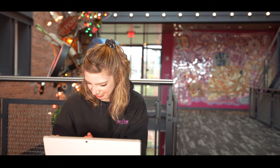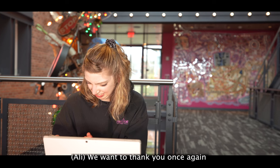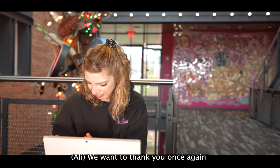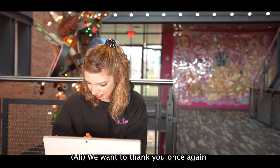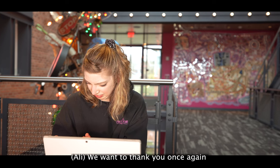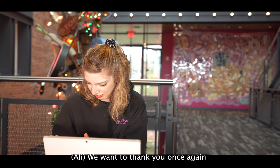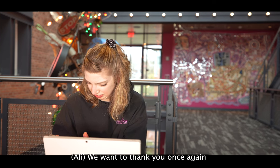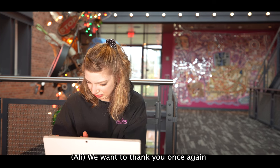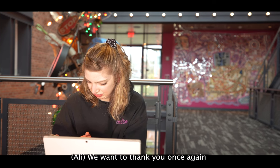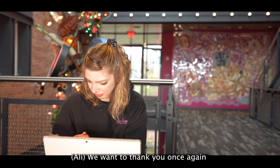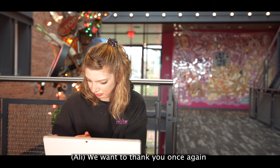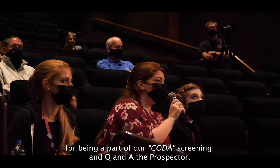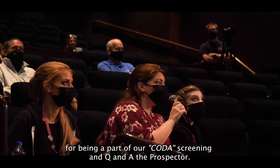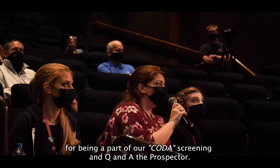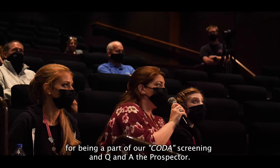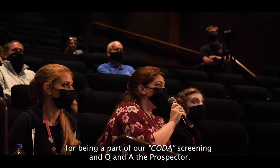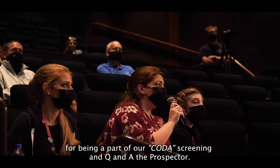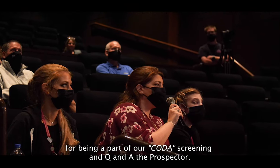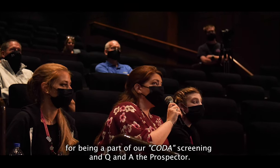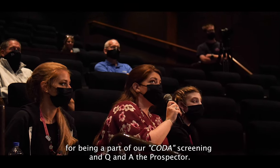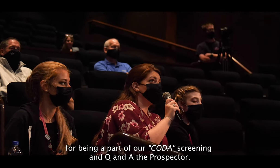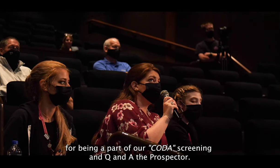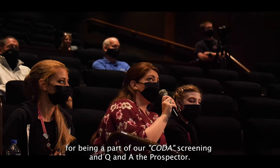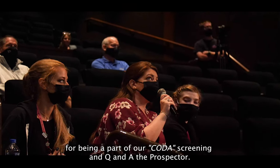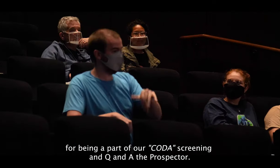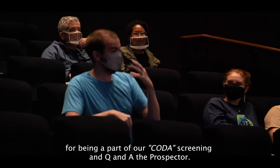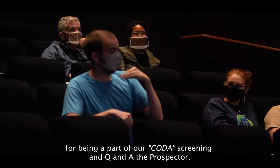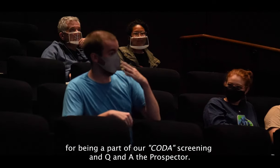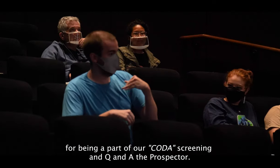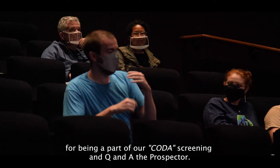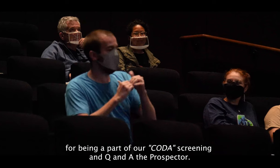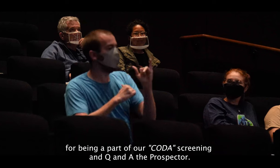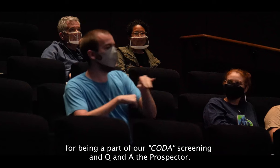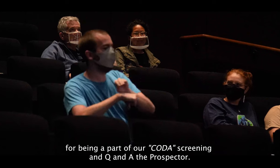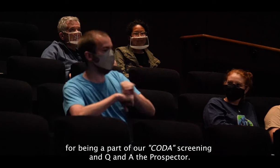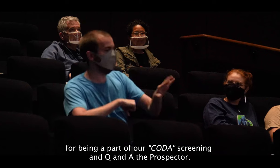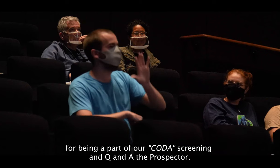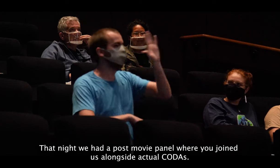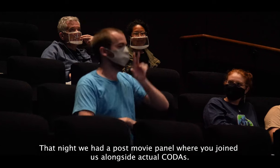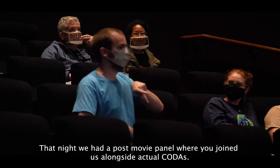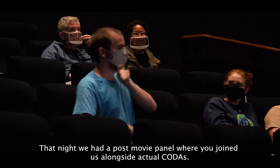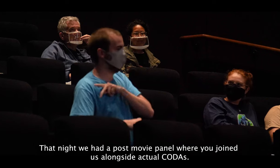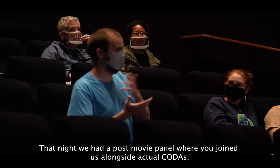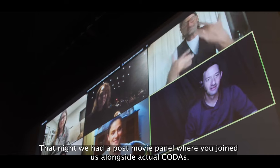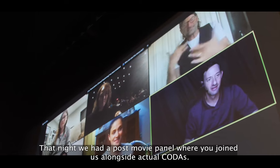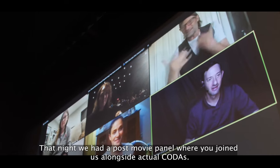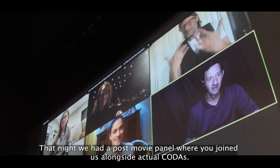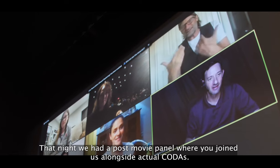We wanted to thank you once again for being a part of our CODA screening and Q&A at the Prospector. That night, we had a post-movie panel where you